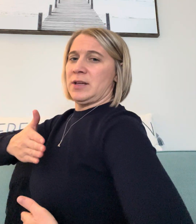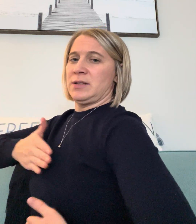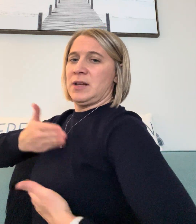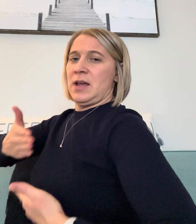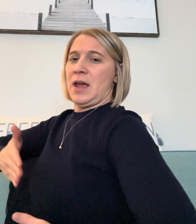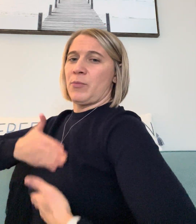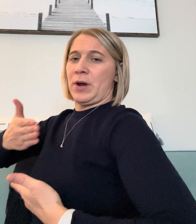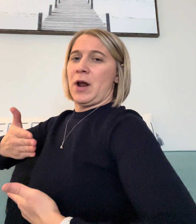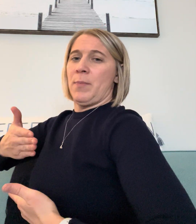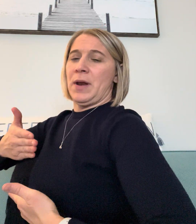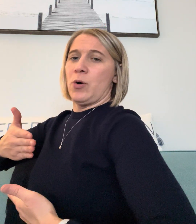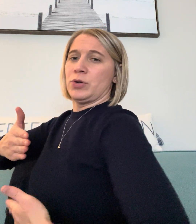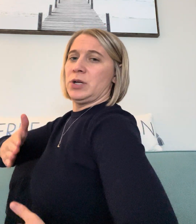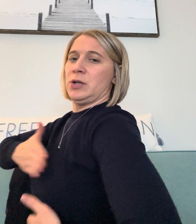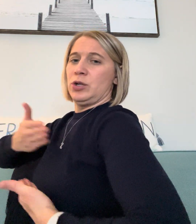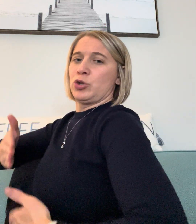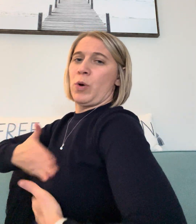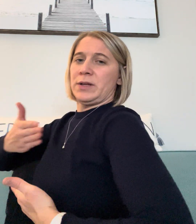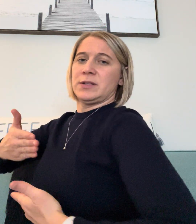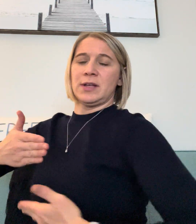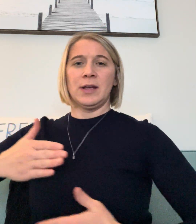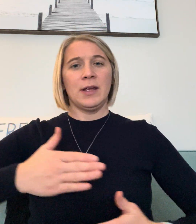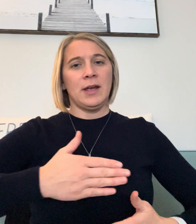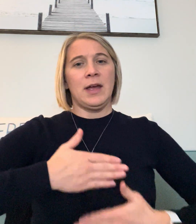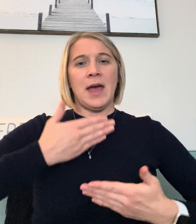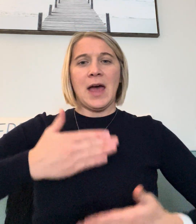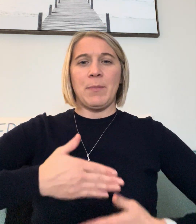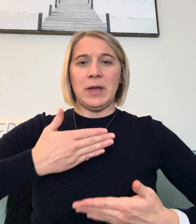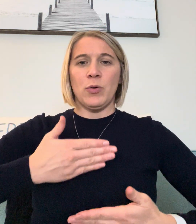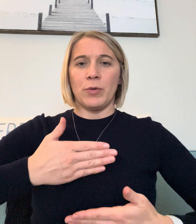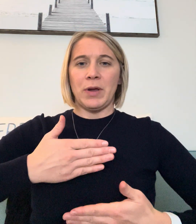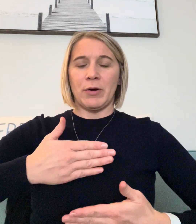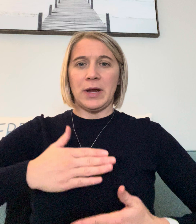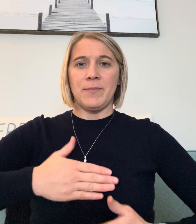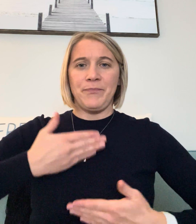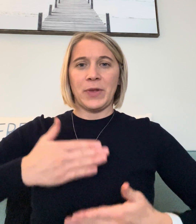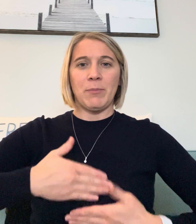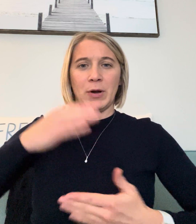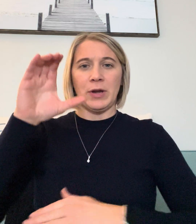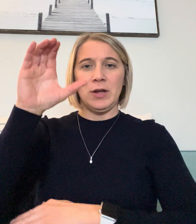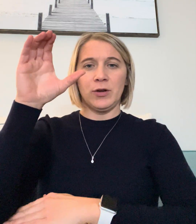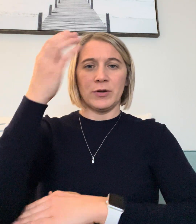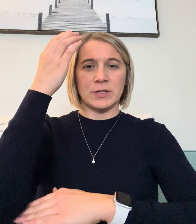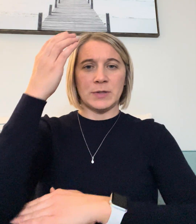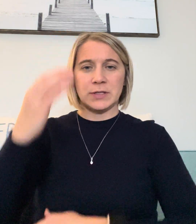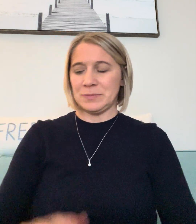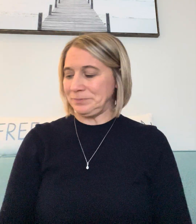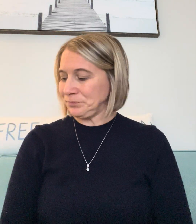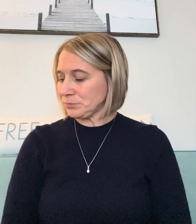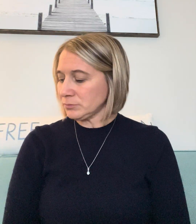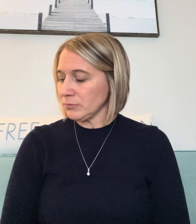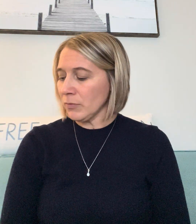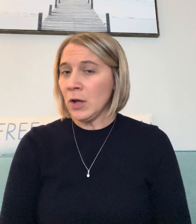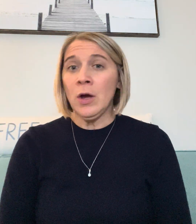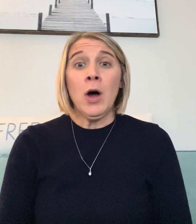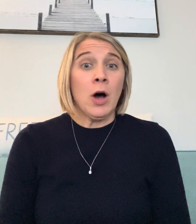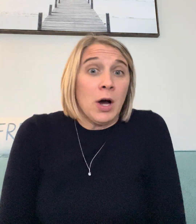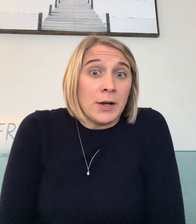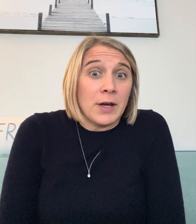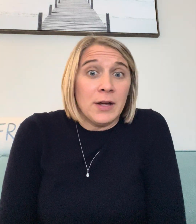chest and bring it up and out twice. Happy or Merry. Merry Christmas. Hanukkah, in